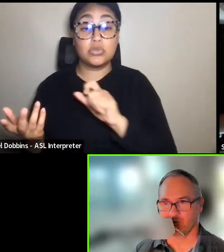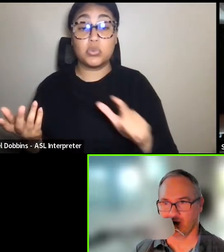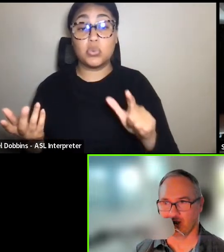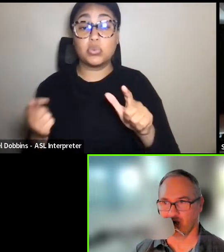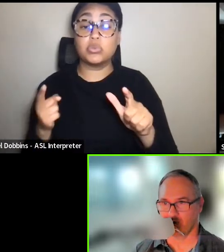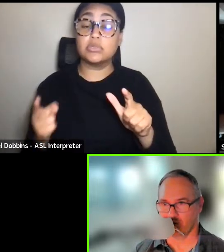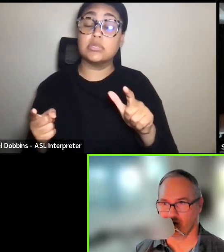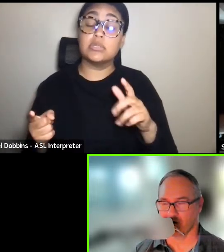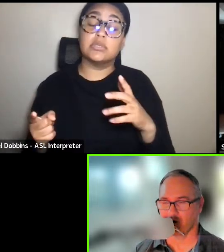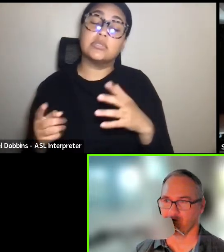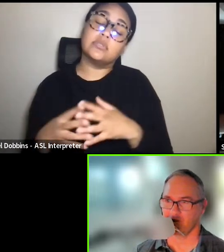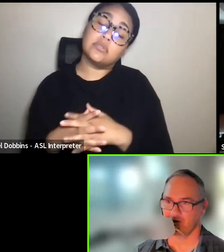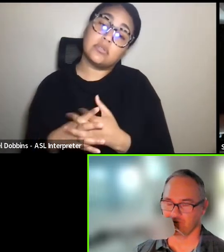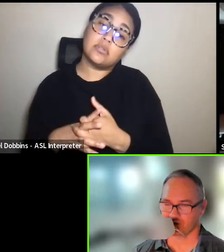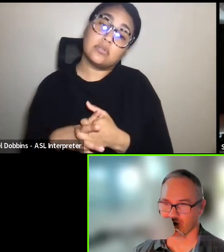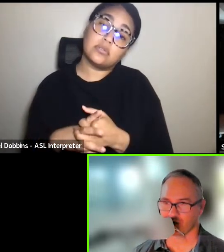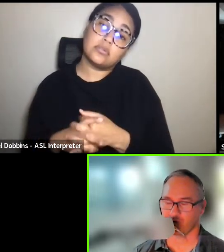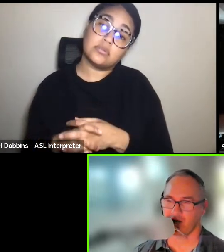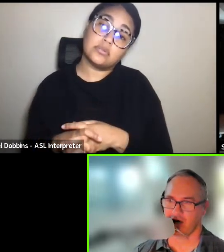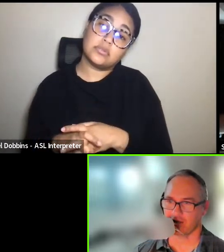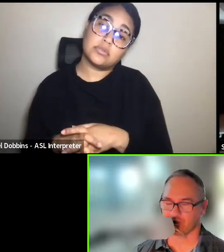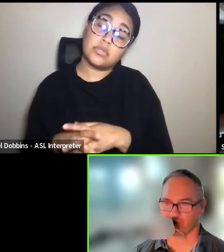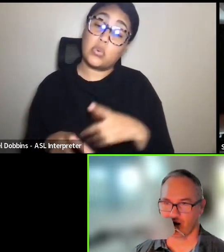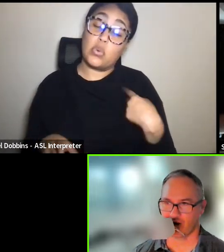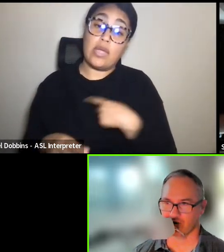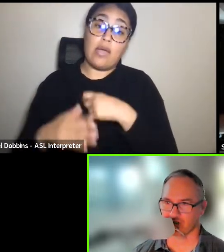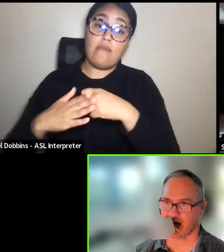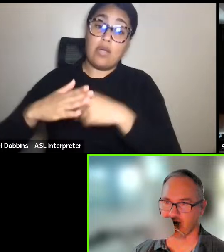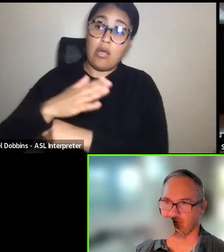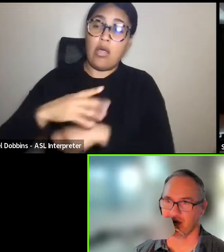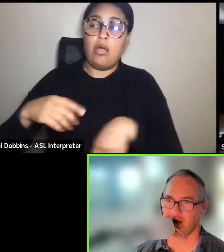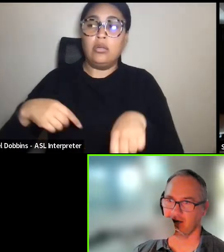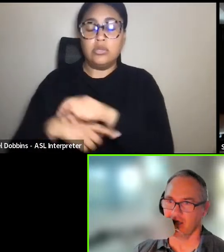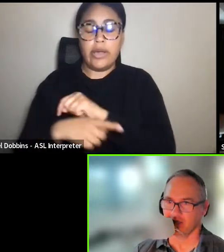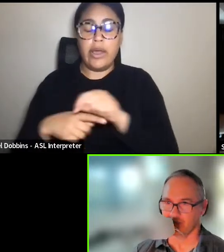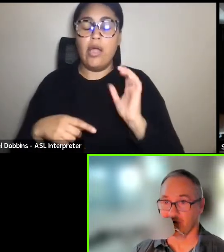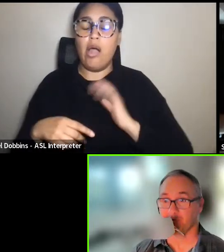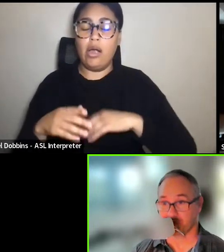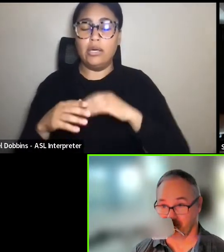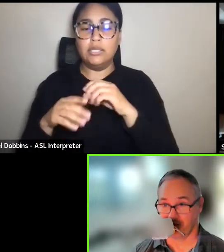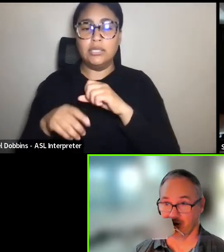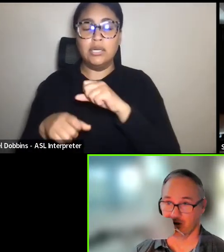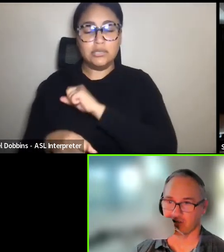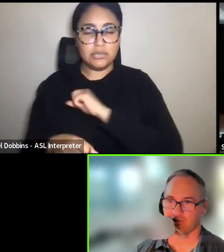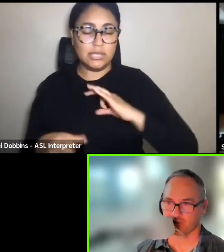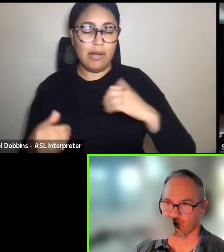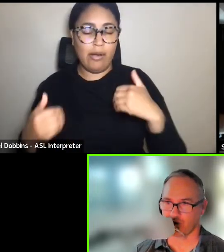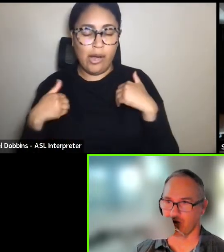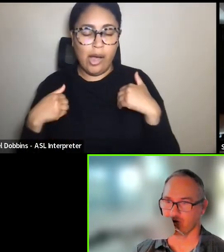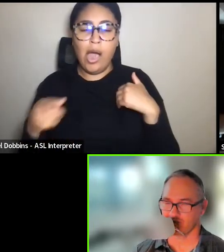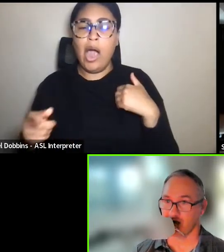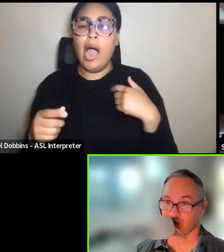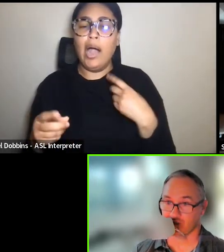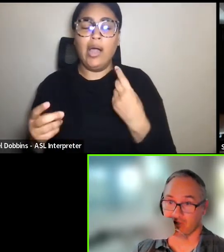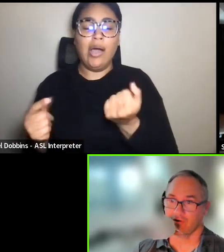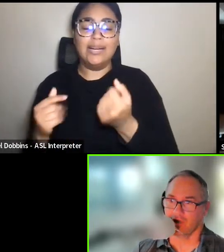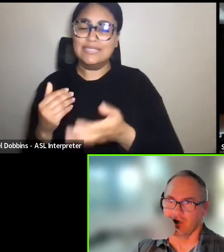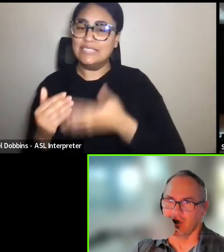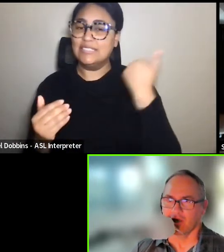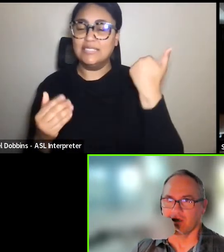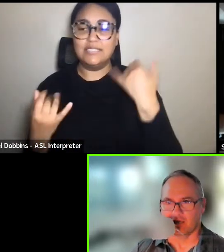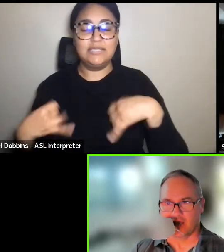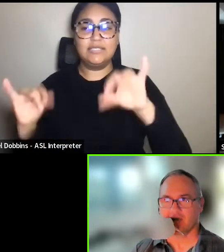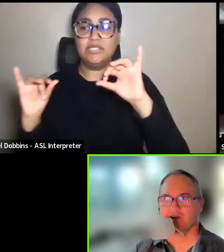in the way that we were, given the infrastructure we had and the training our staff had to be able to pivot in such short notice to actually